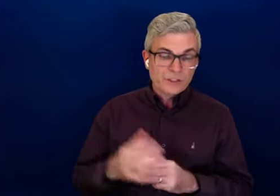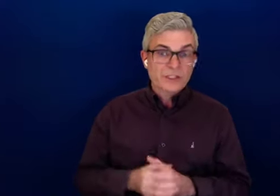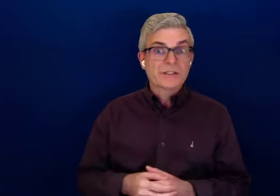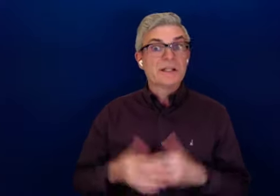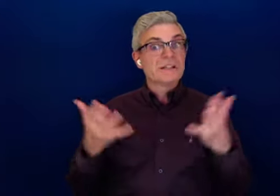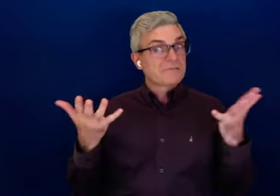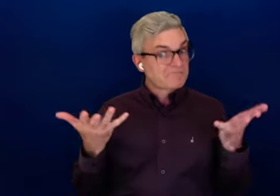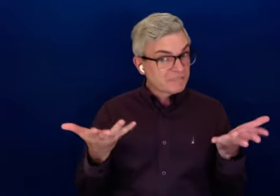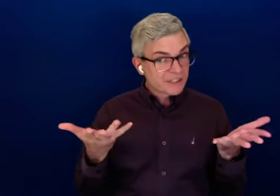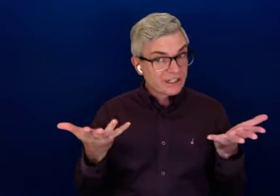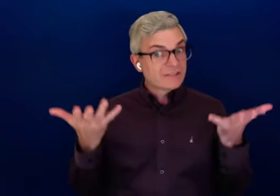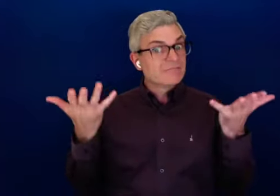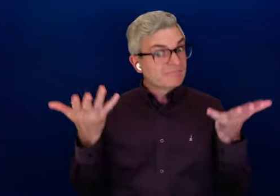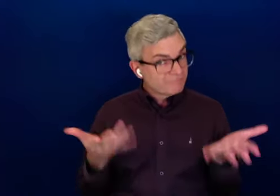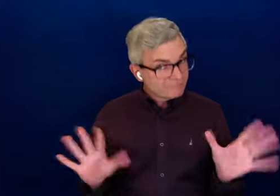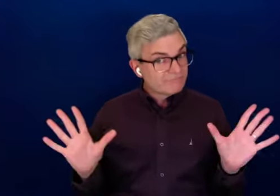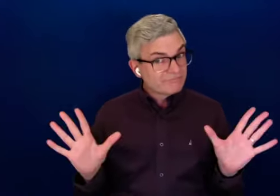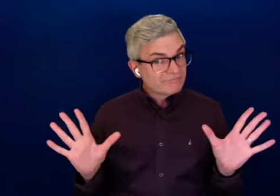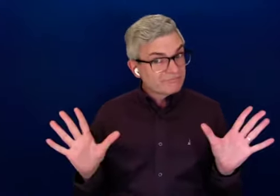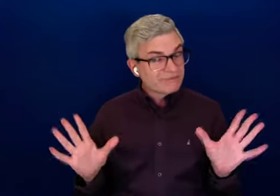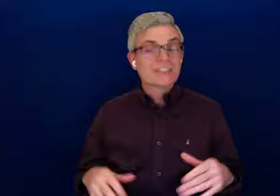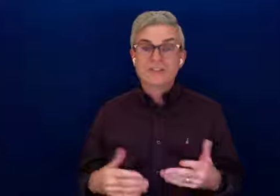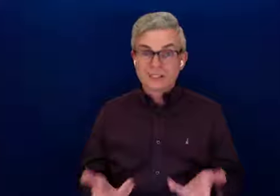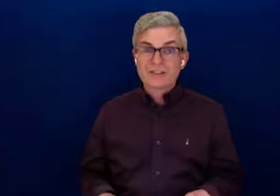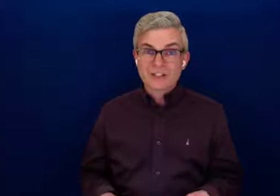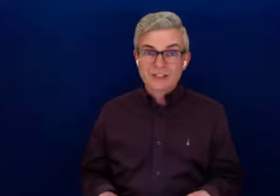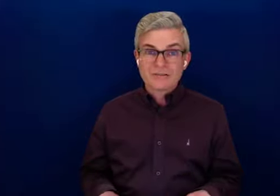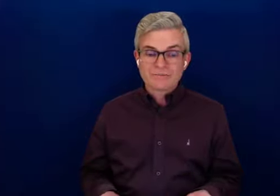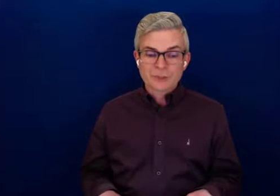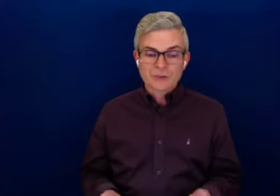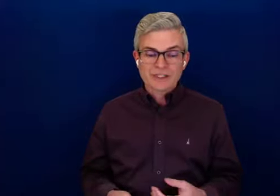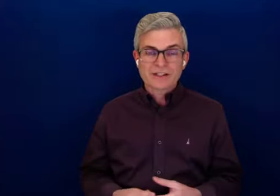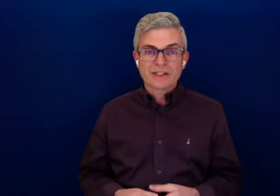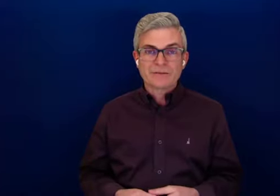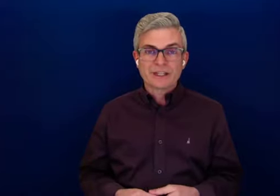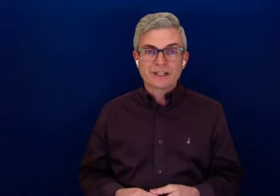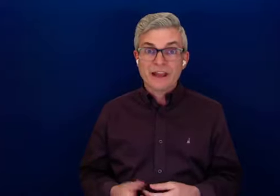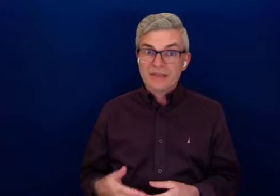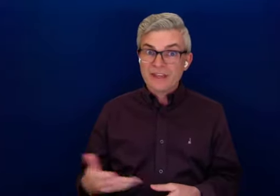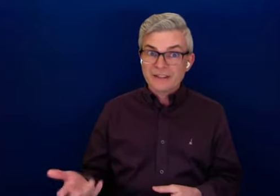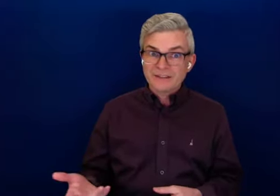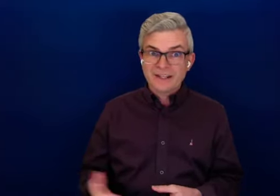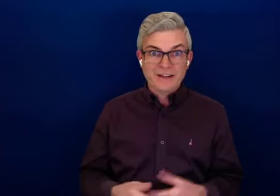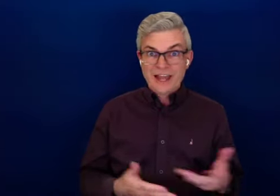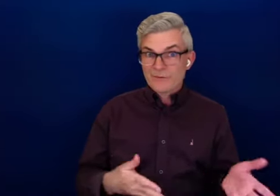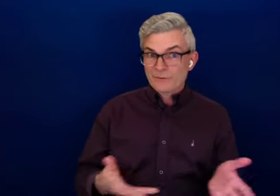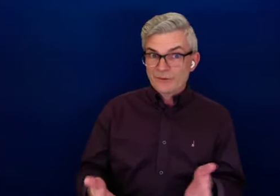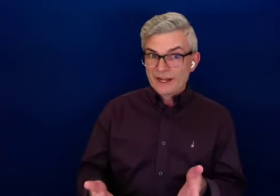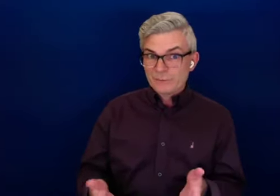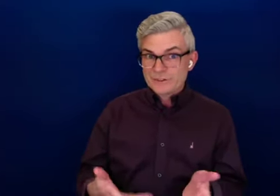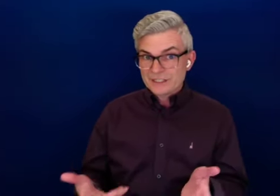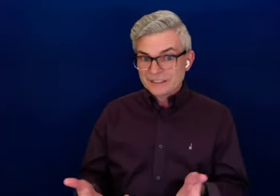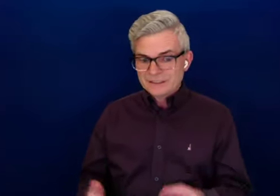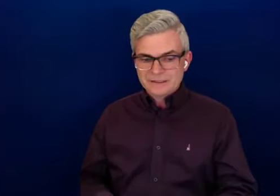she signs, that's a transition, which means kind of like, and then, and after that was done.